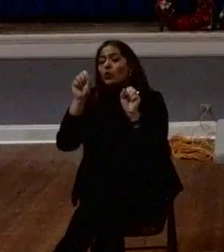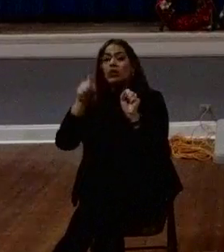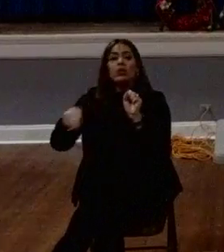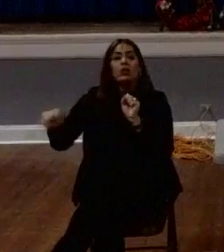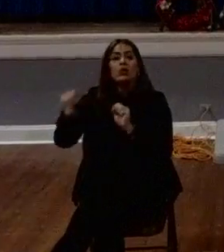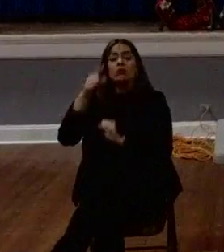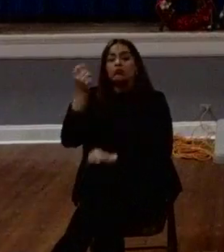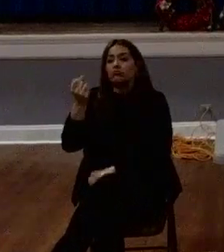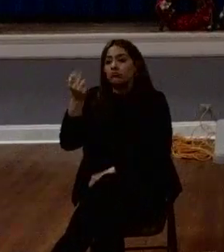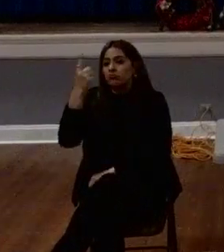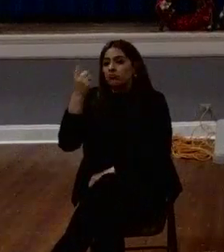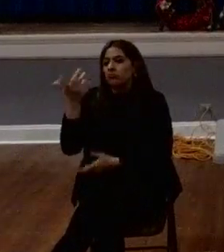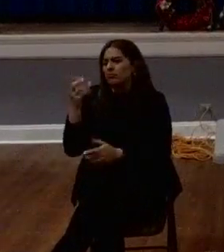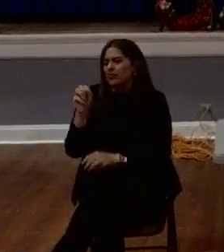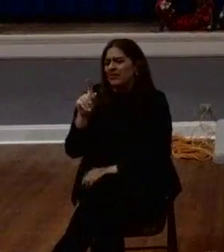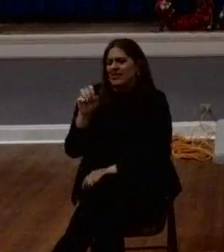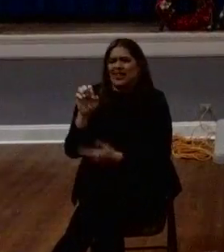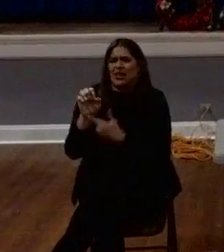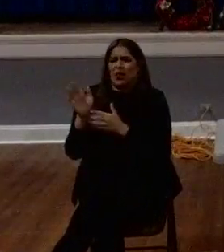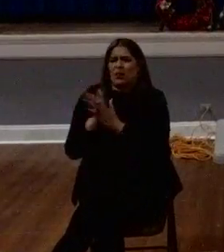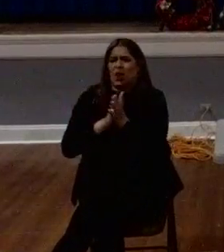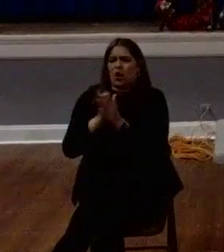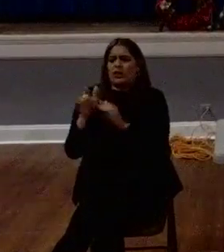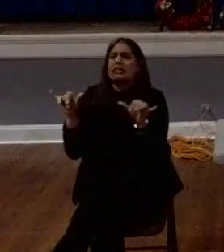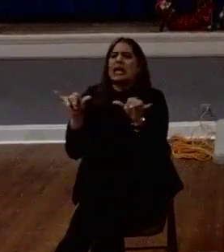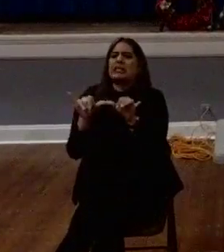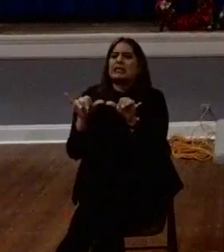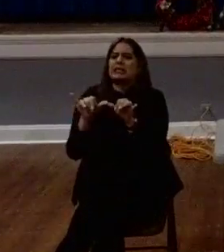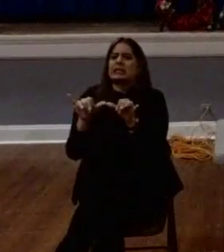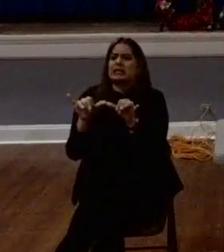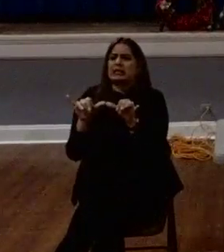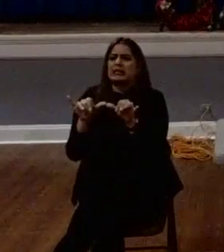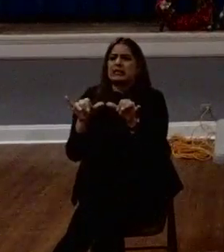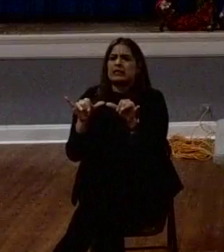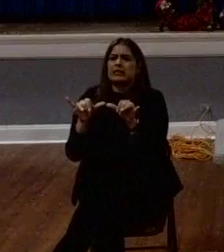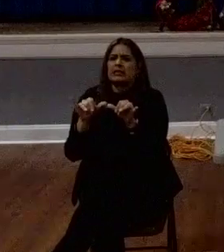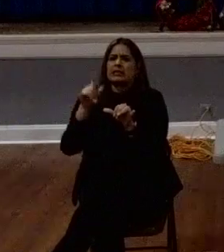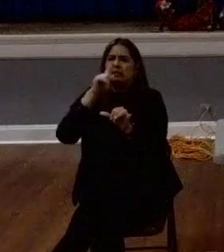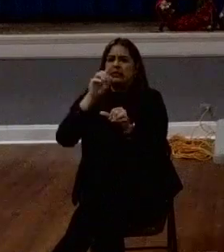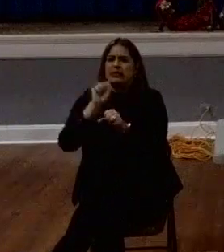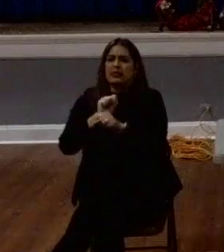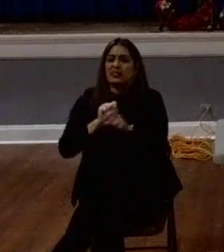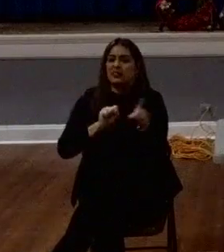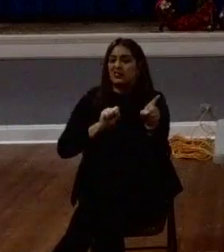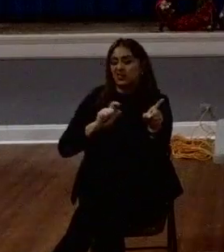kind of understand what these skate park, how big it actually is. Too big.